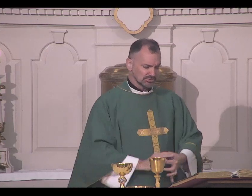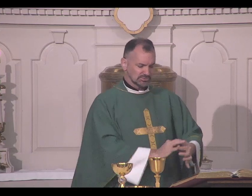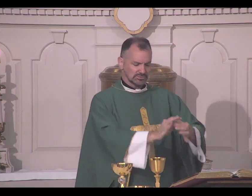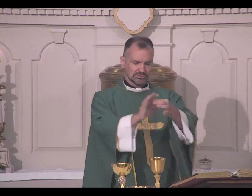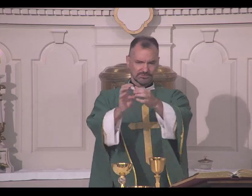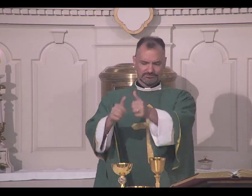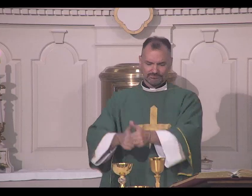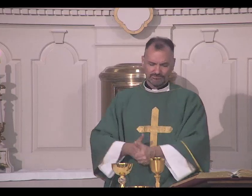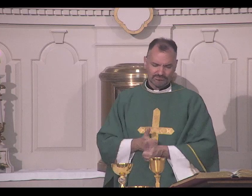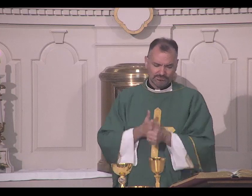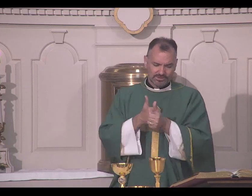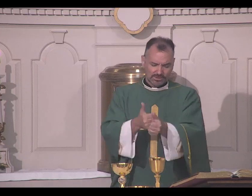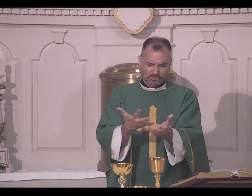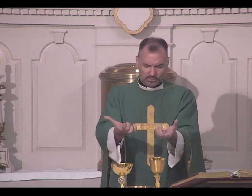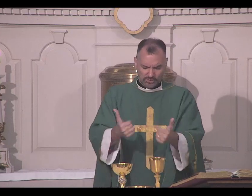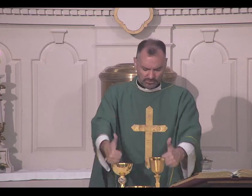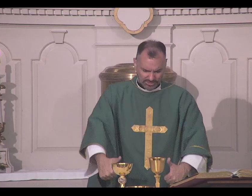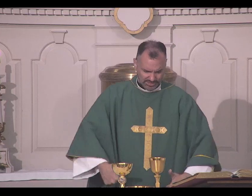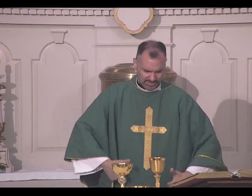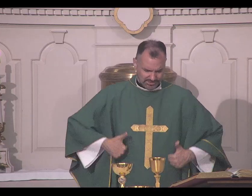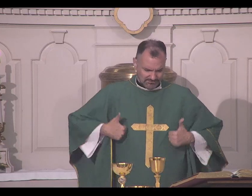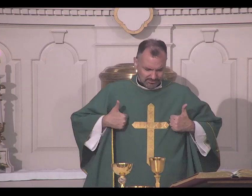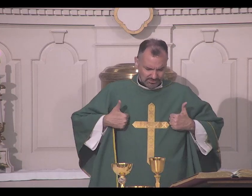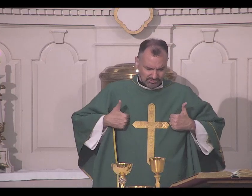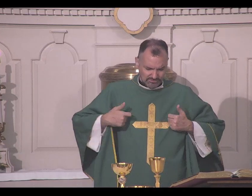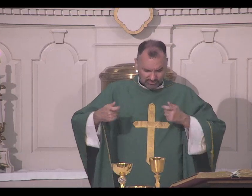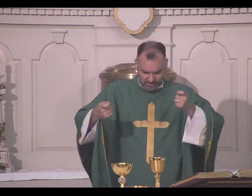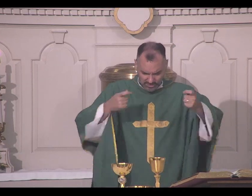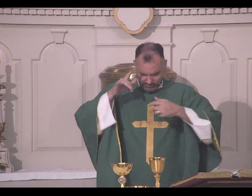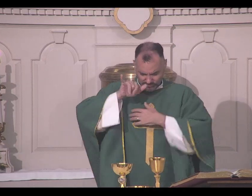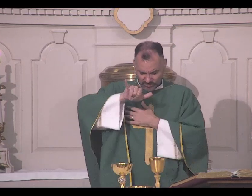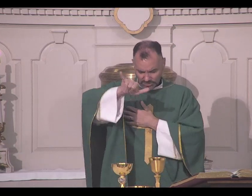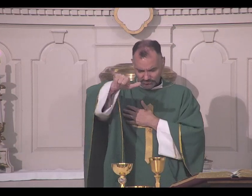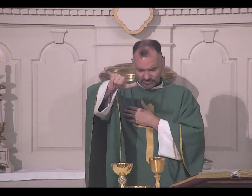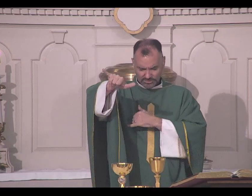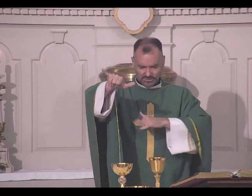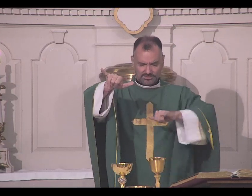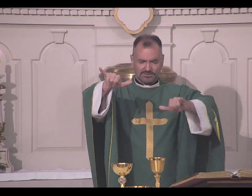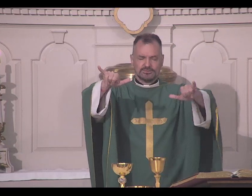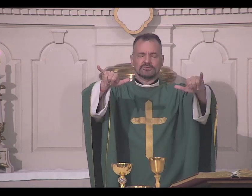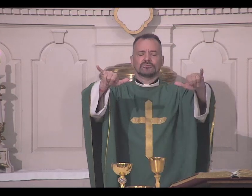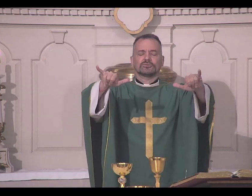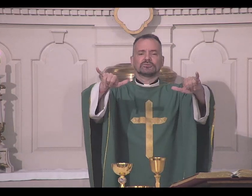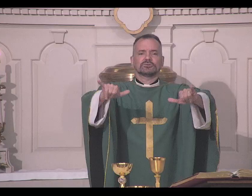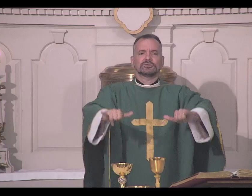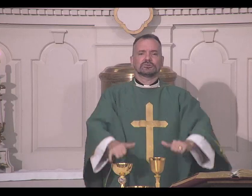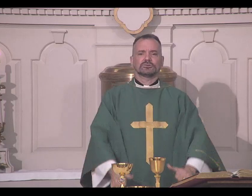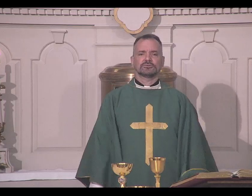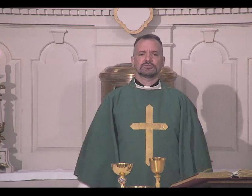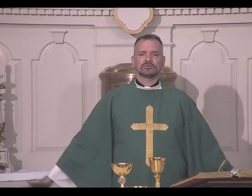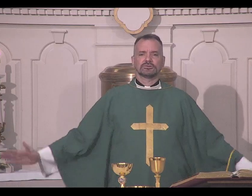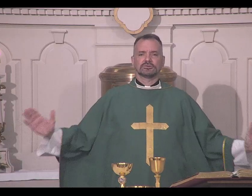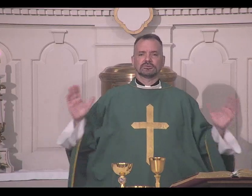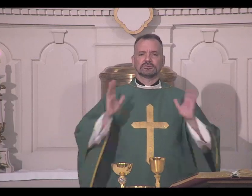peace and unity in accordance with your will, who live and reign forever and ever. Amen. Amen.